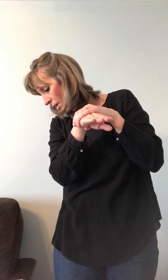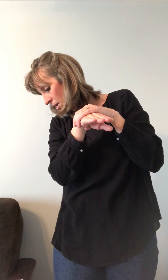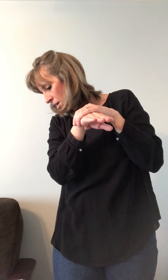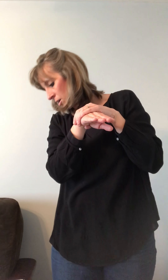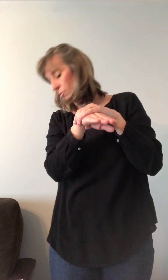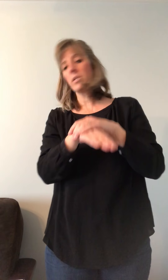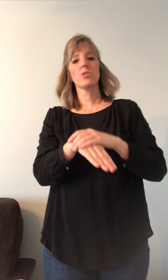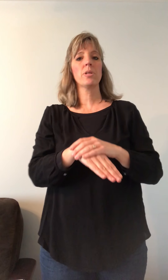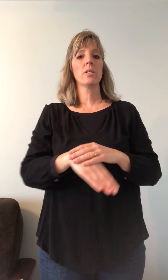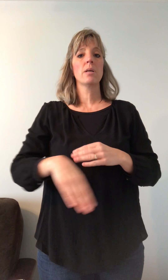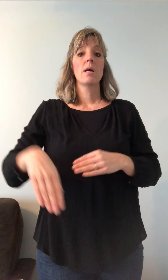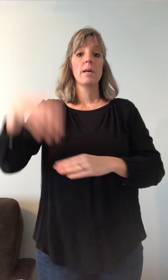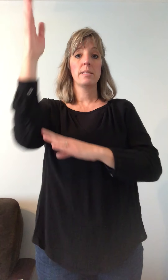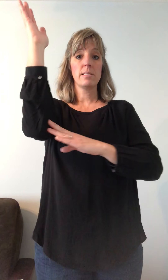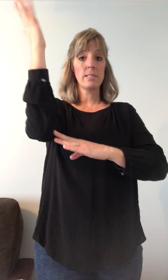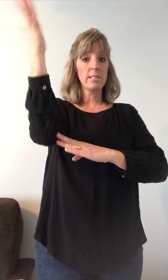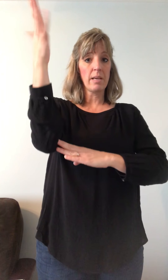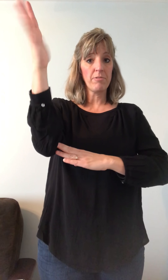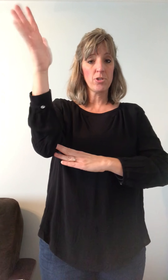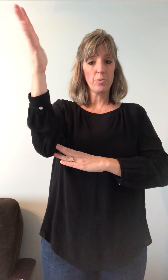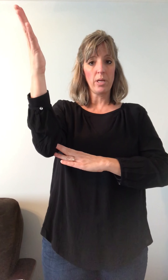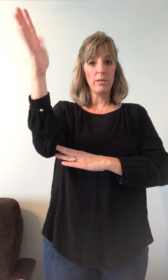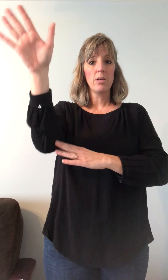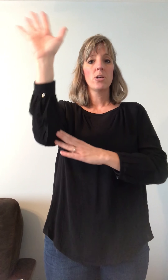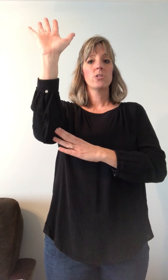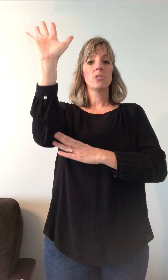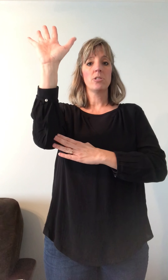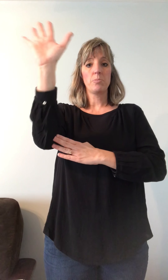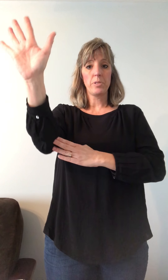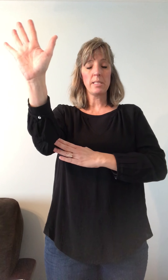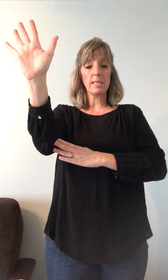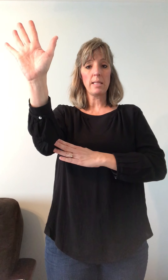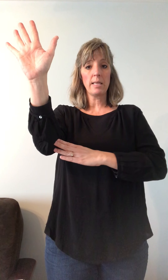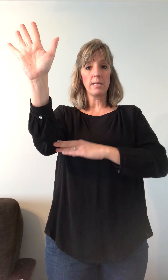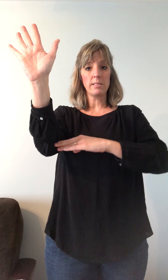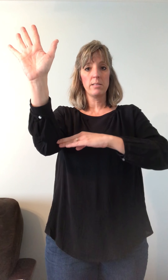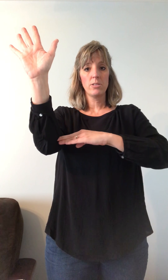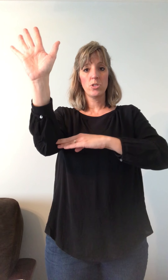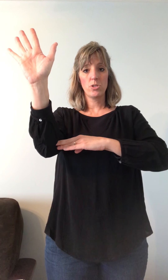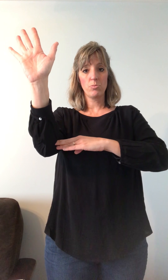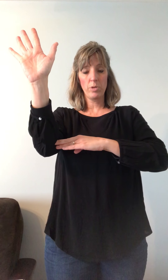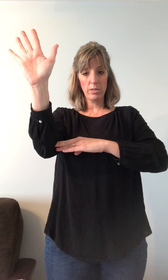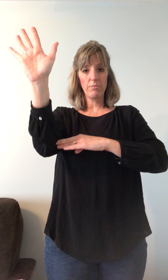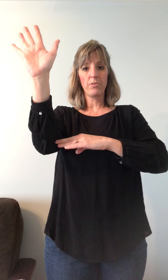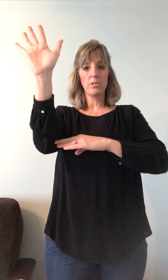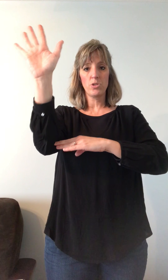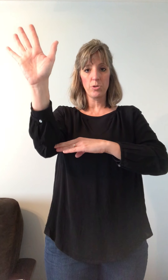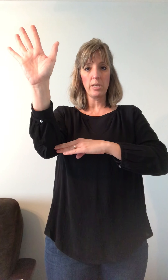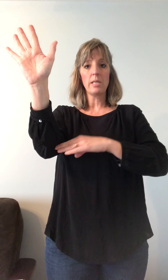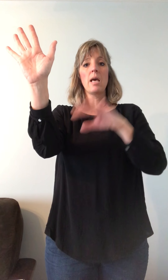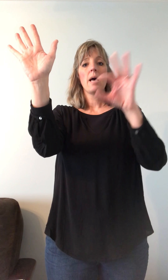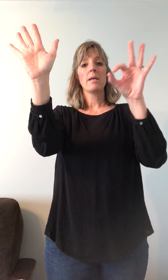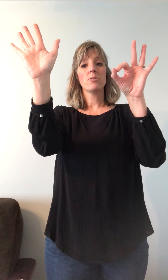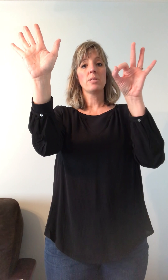Ring tree is, this is a sign for tree. So you just put the sign like this, ring for the tree, and you take